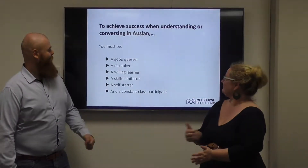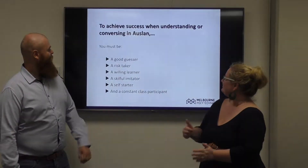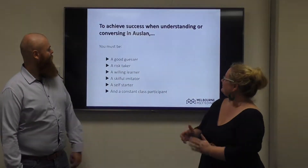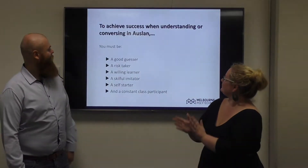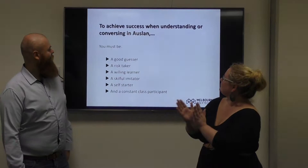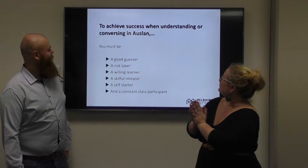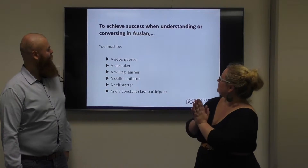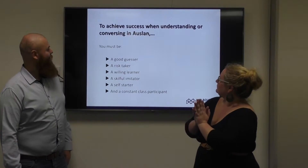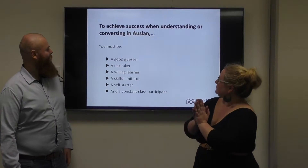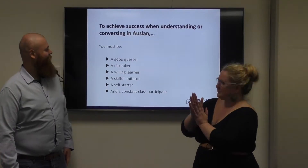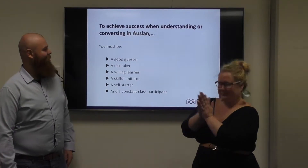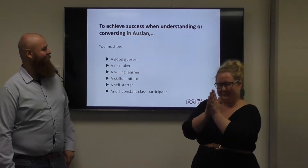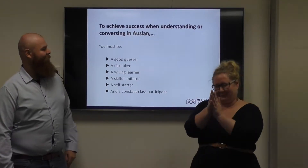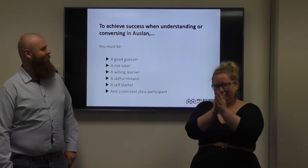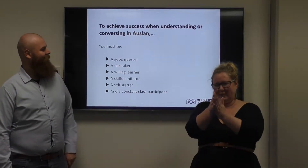Okay.